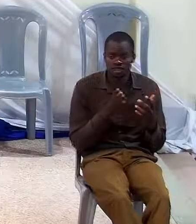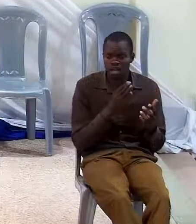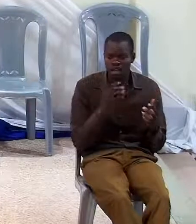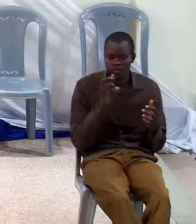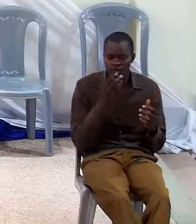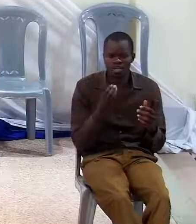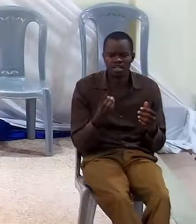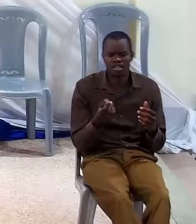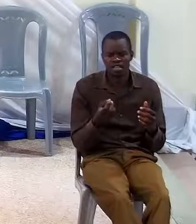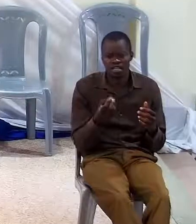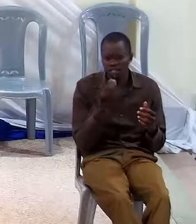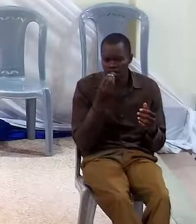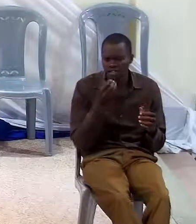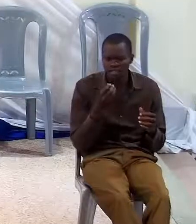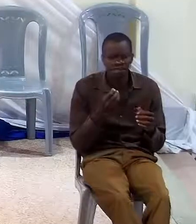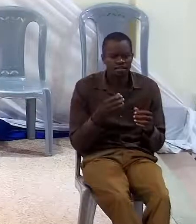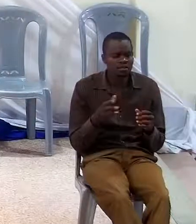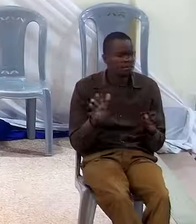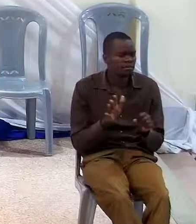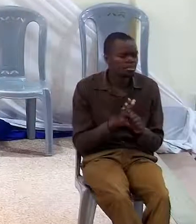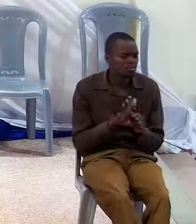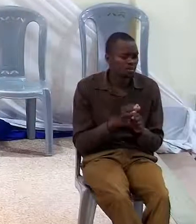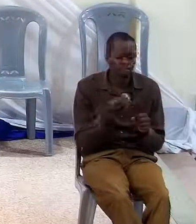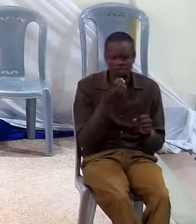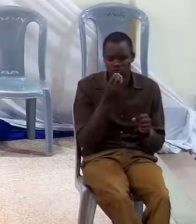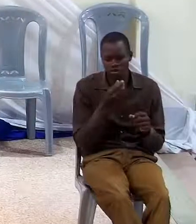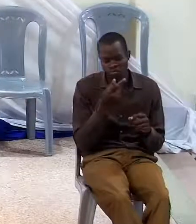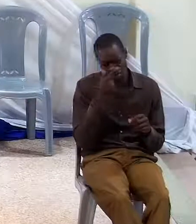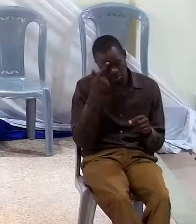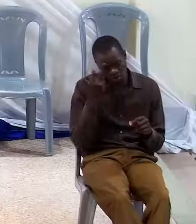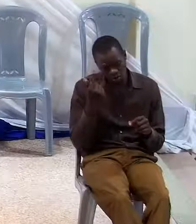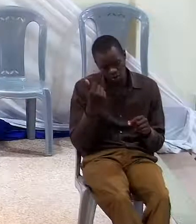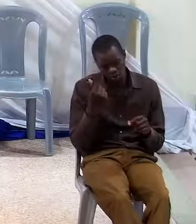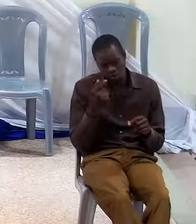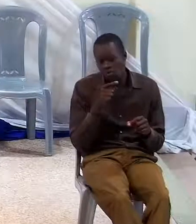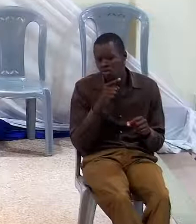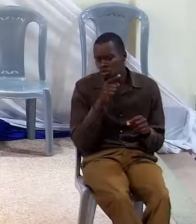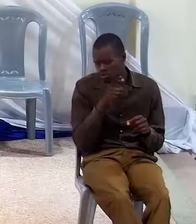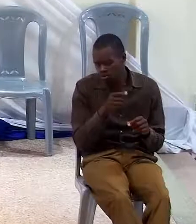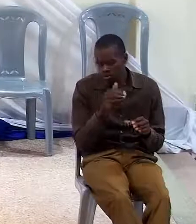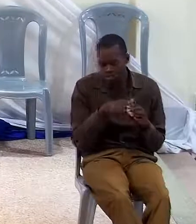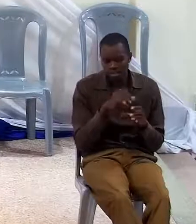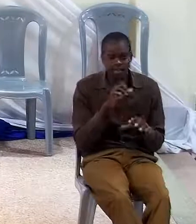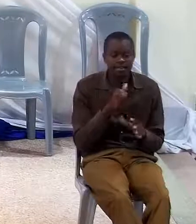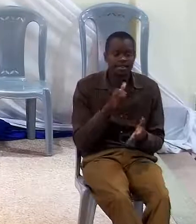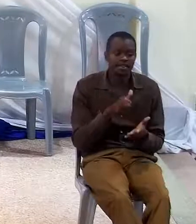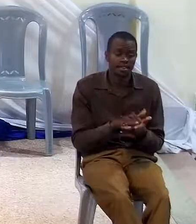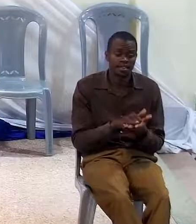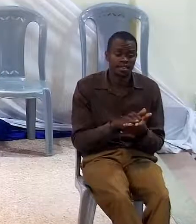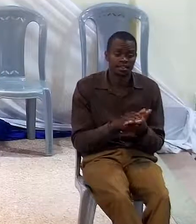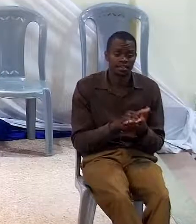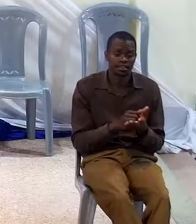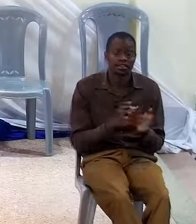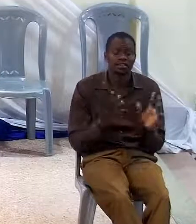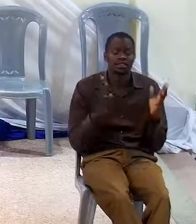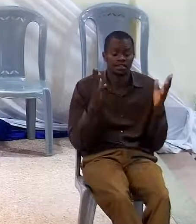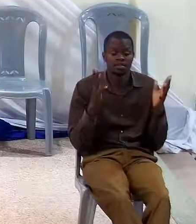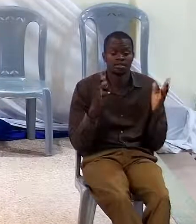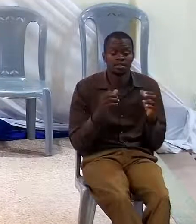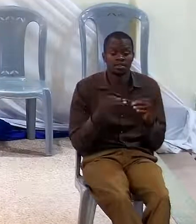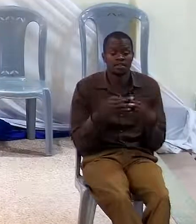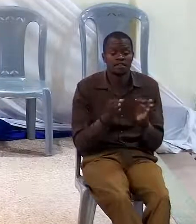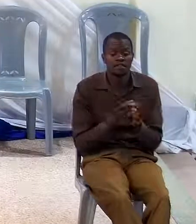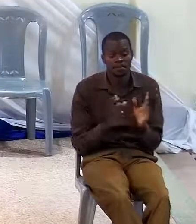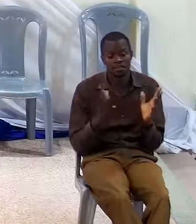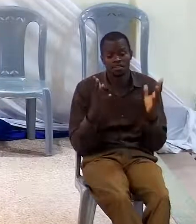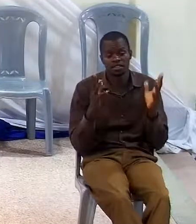You eat because you are in that get-together, a family get-together, you are enjoying